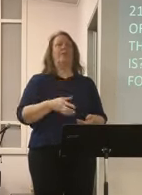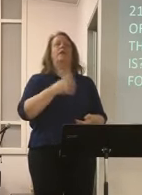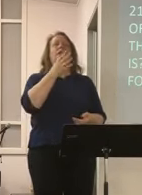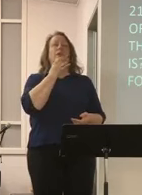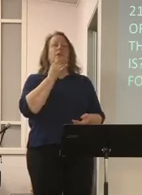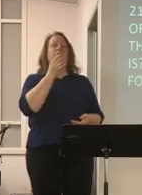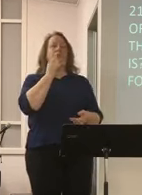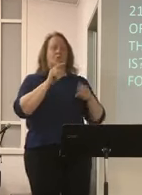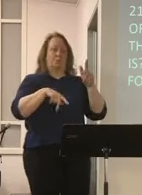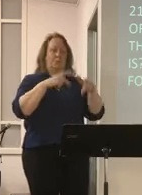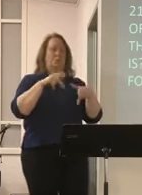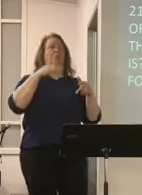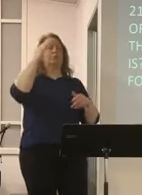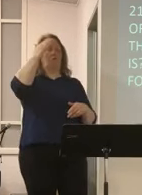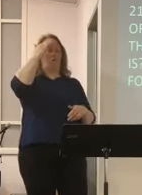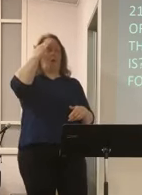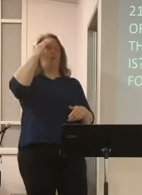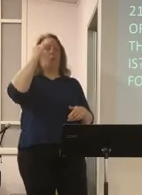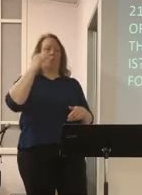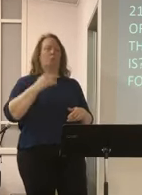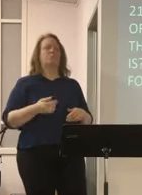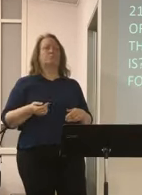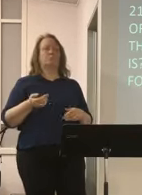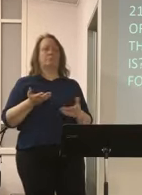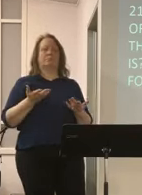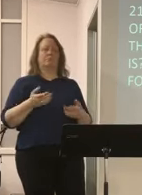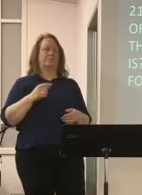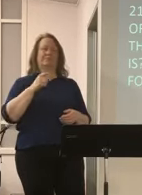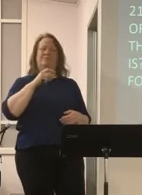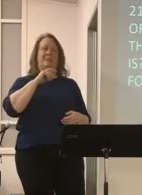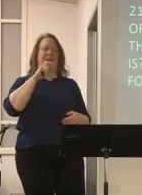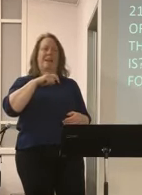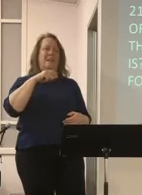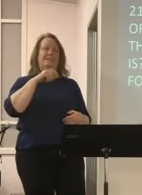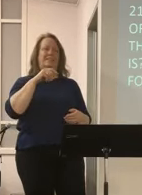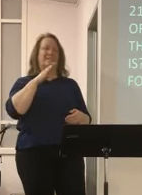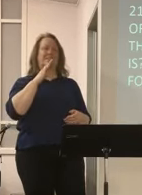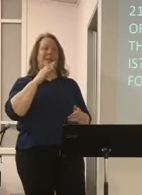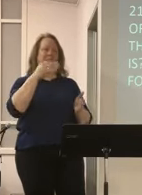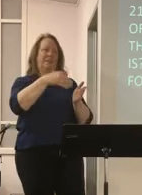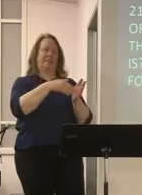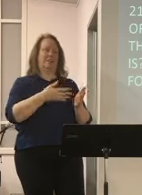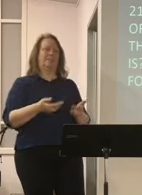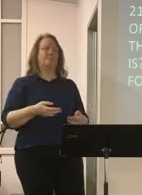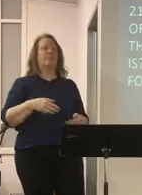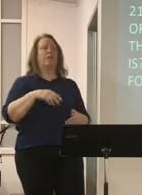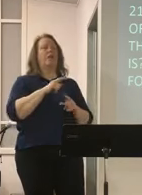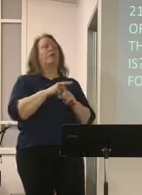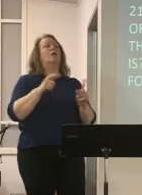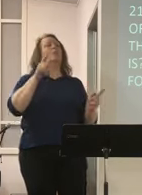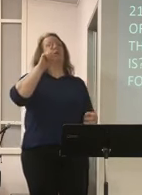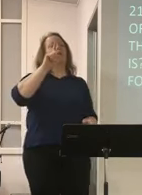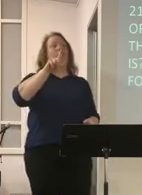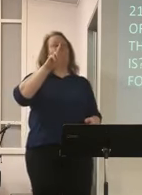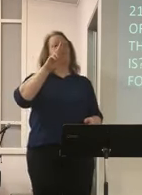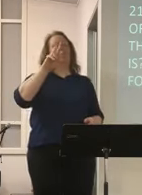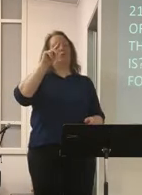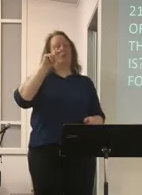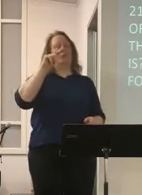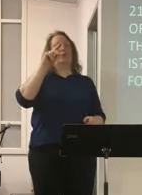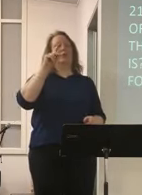this is just redundant to put it in Scripture. But to Mark and Luke, who is writing to Romans and to